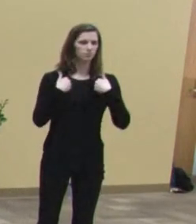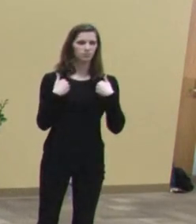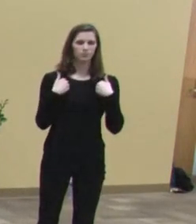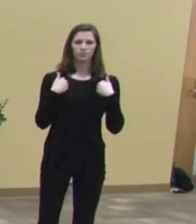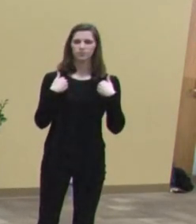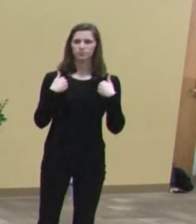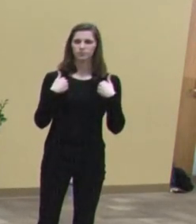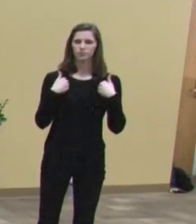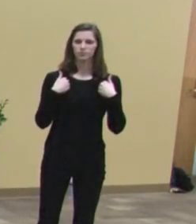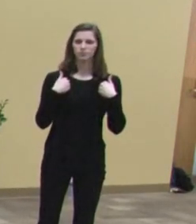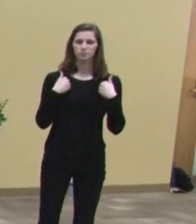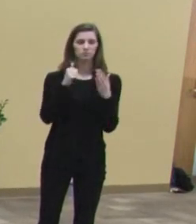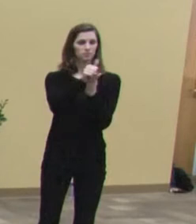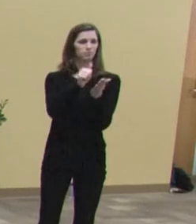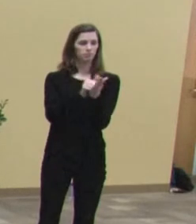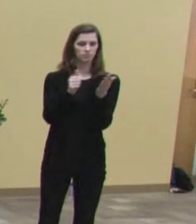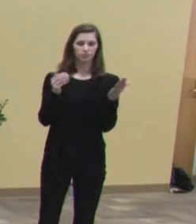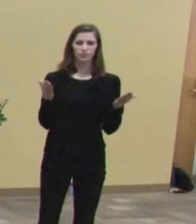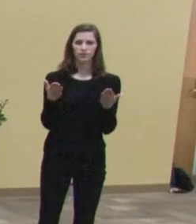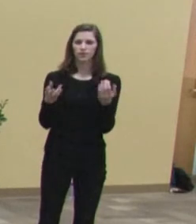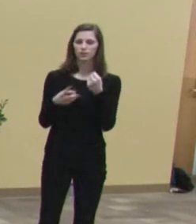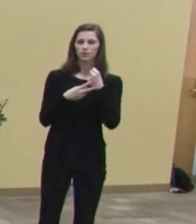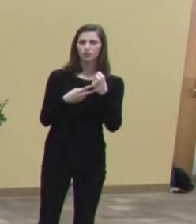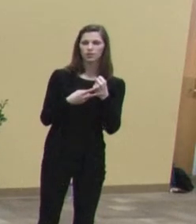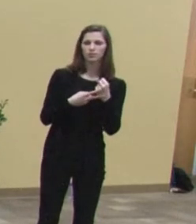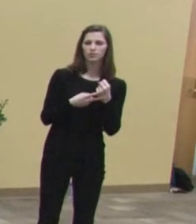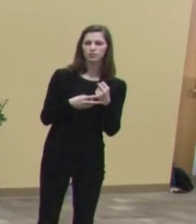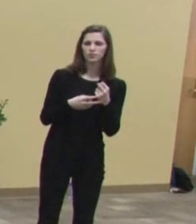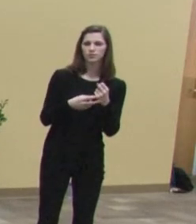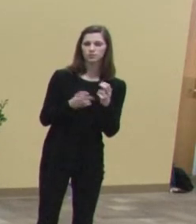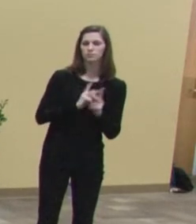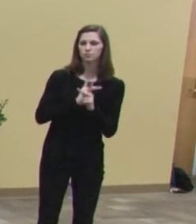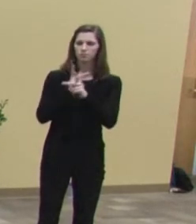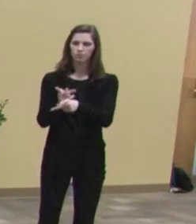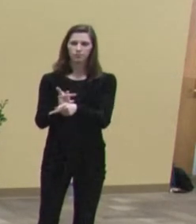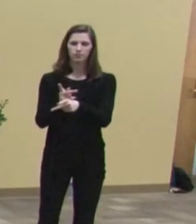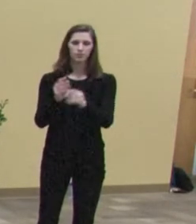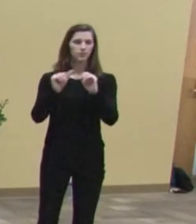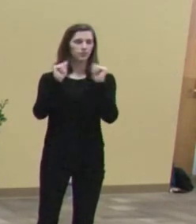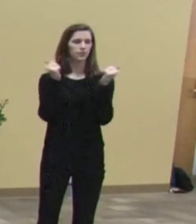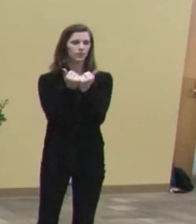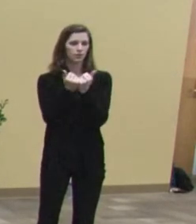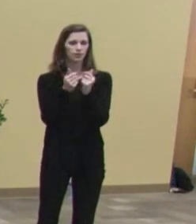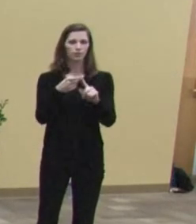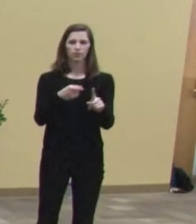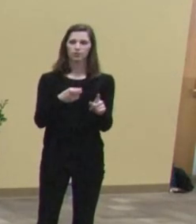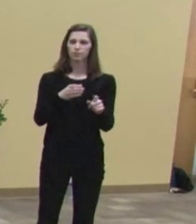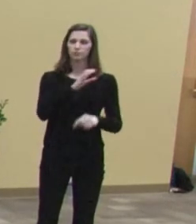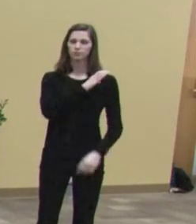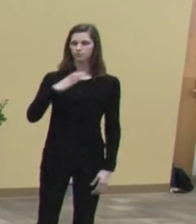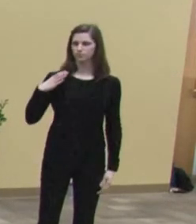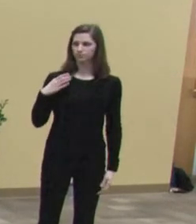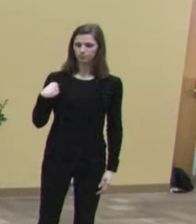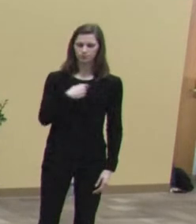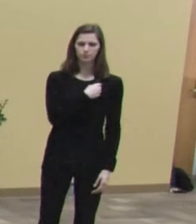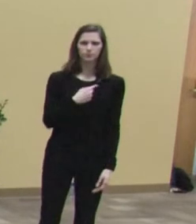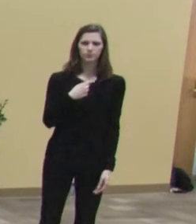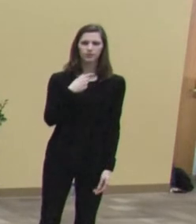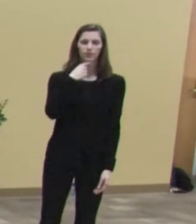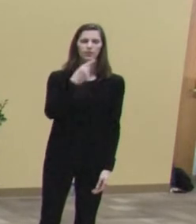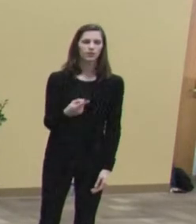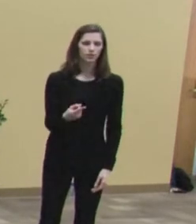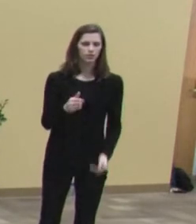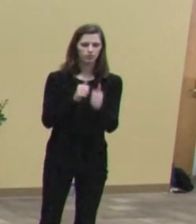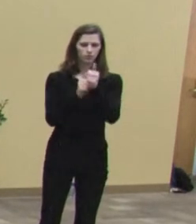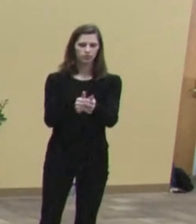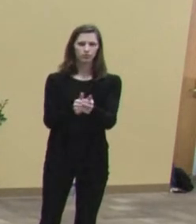here in the Savings and Loan Association from the Southern Christian Leadership Conference. We are telling you to follow what we are doing.